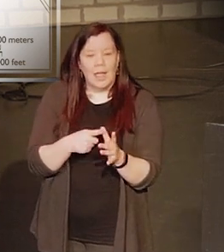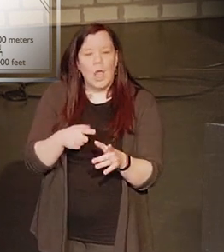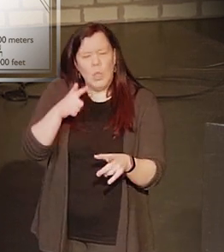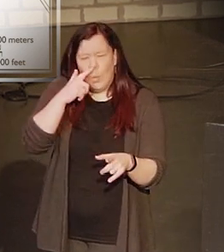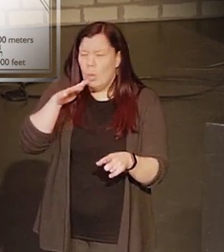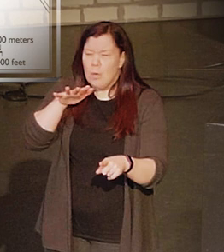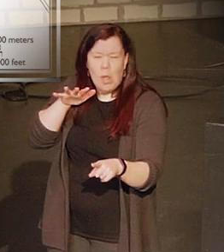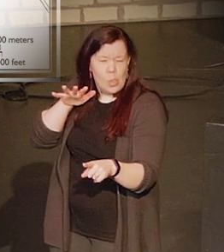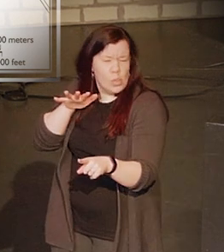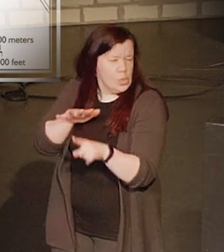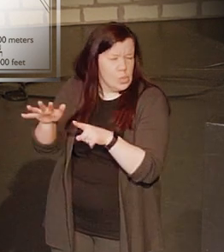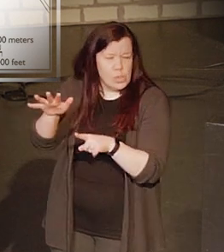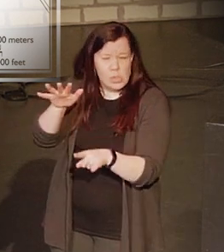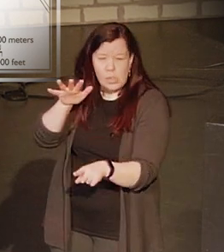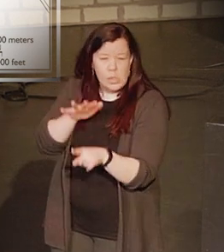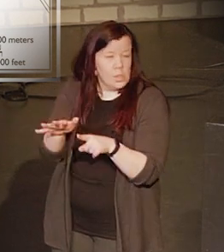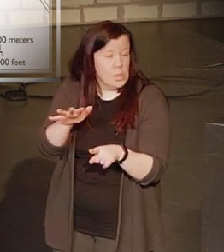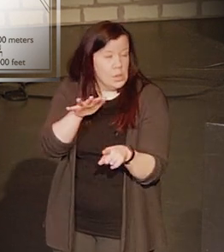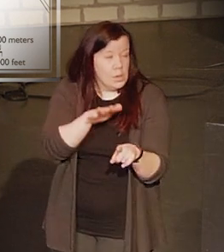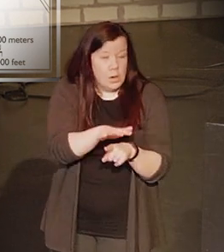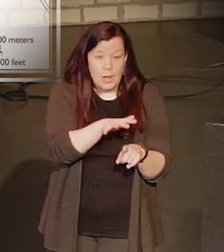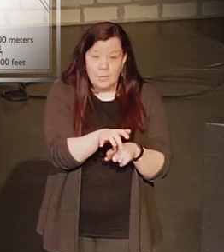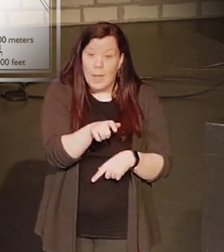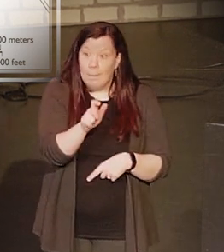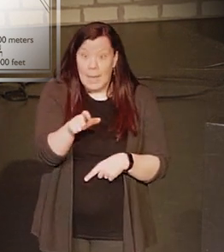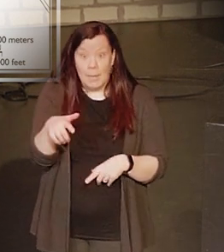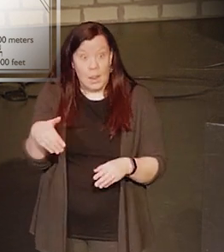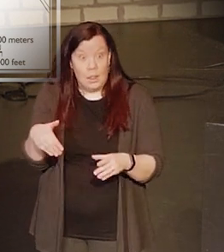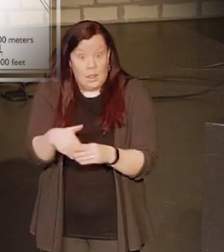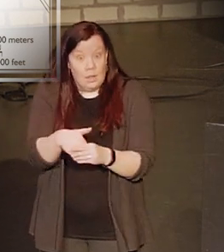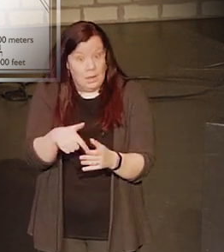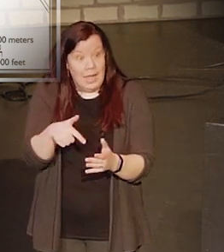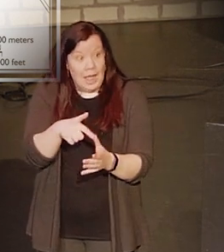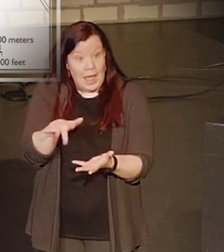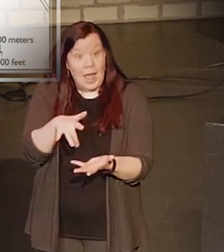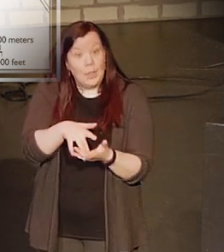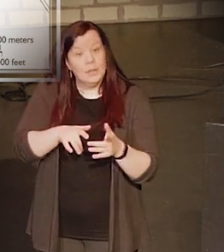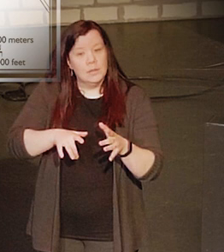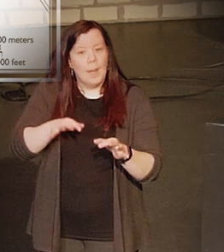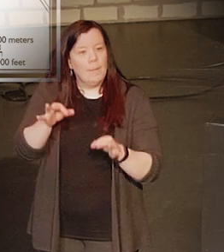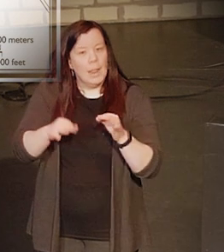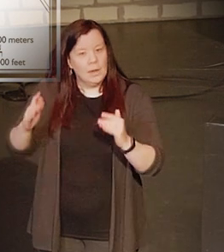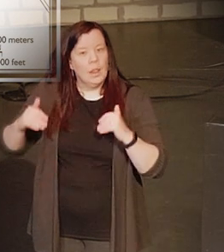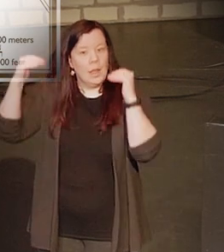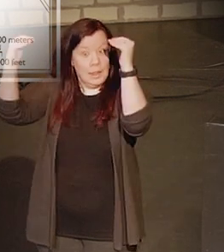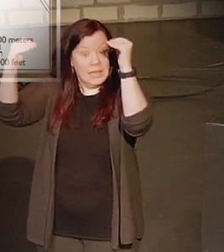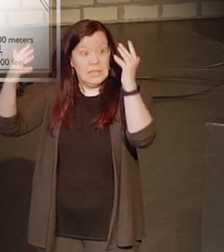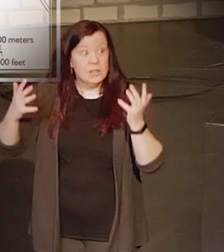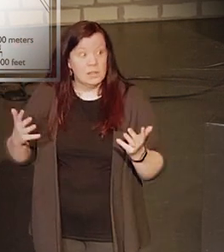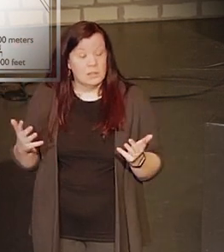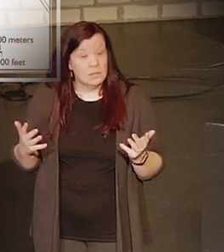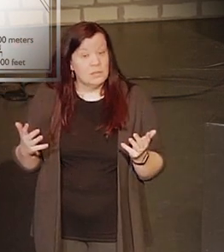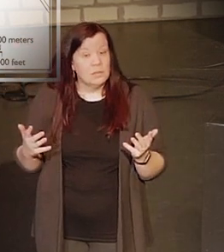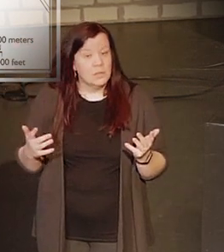could really take out of people who were members of the Athenian kind of political elite,